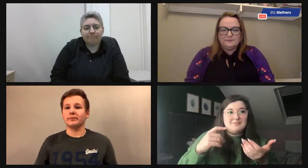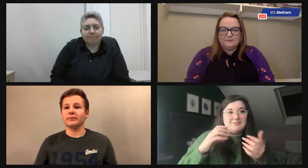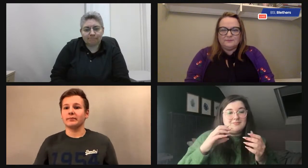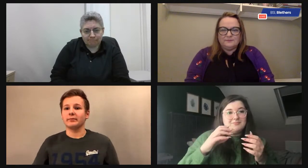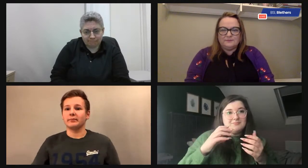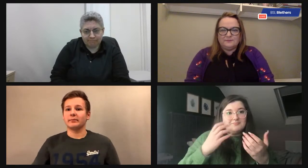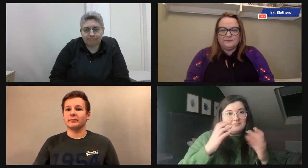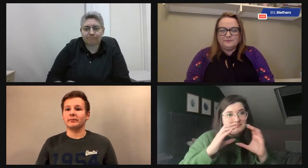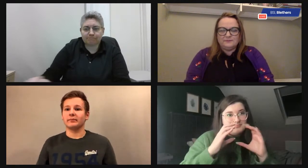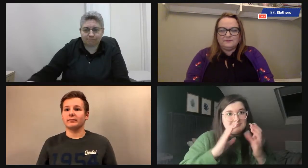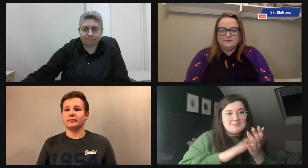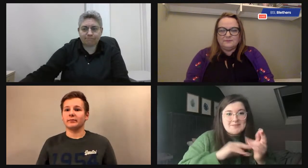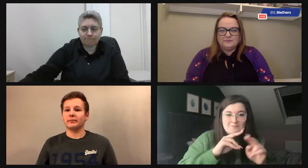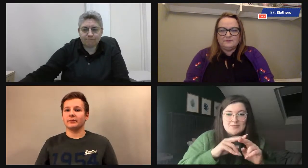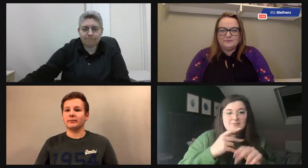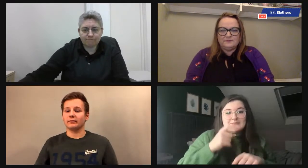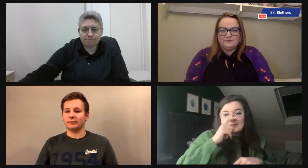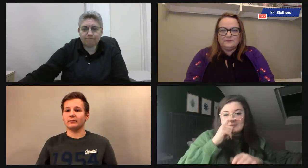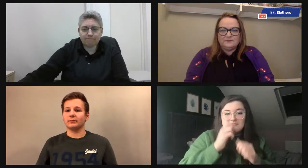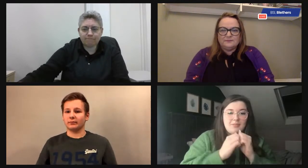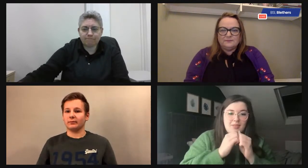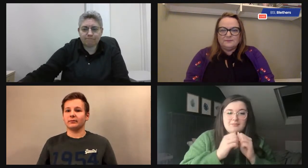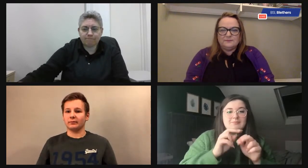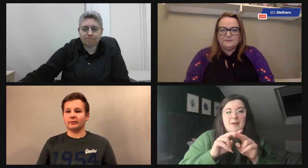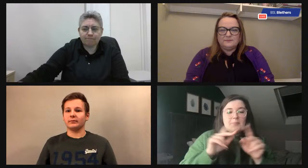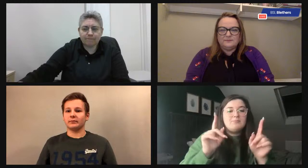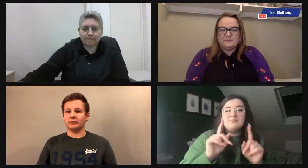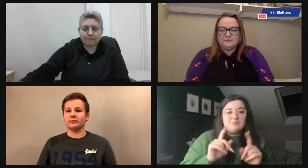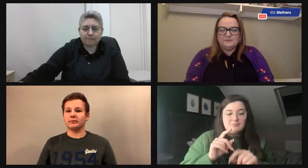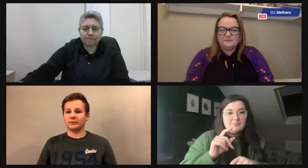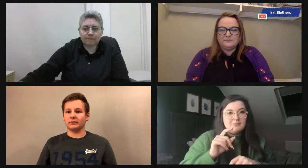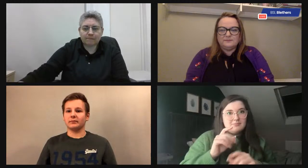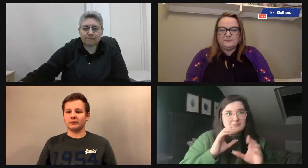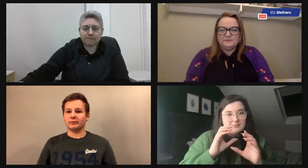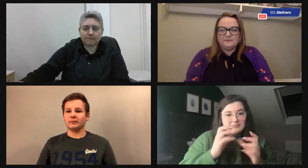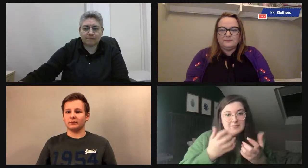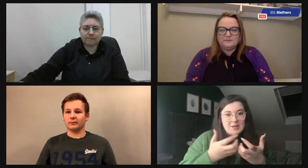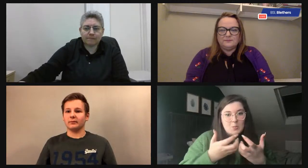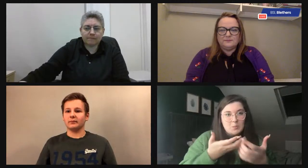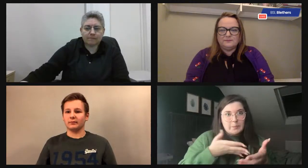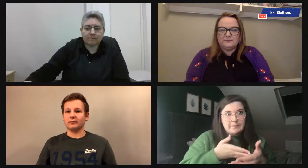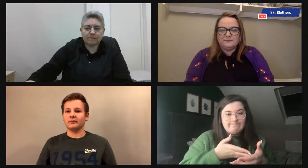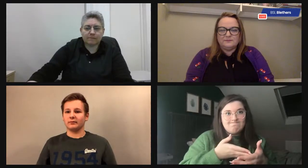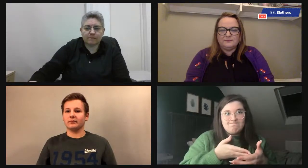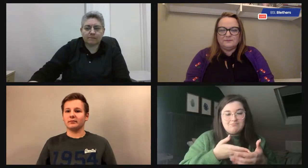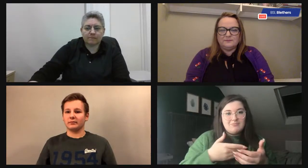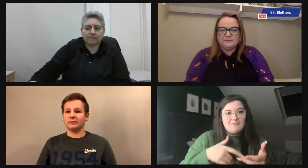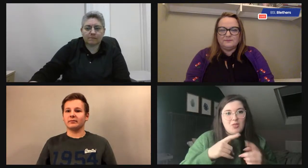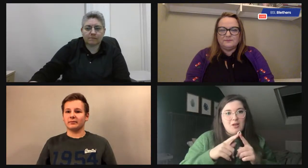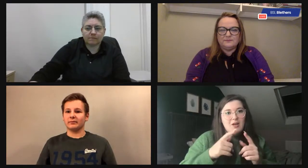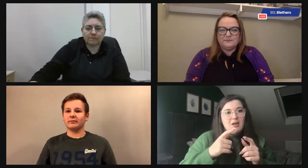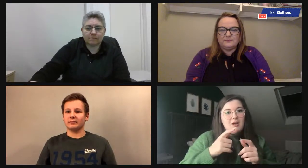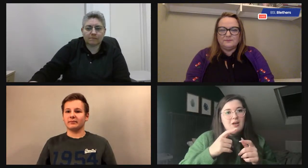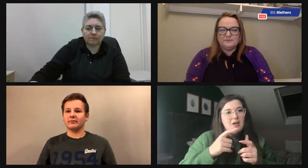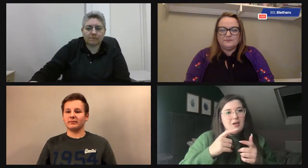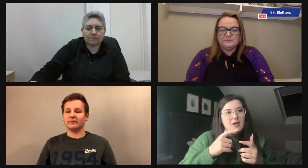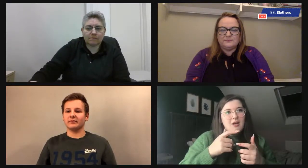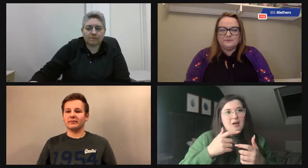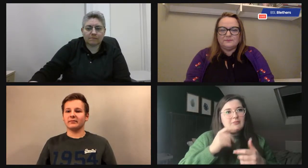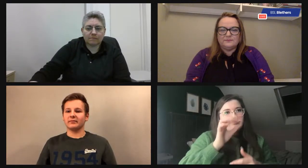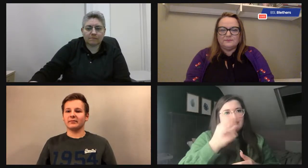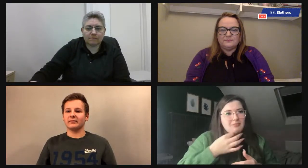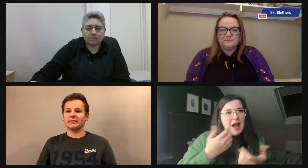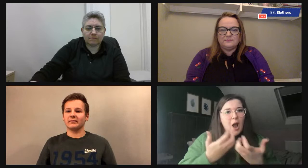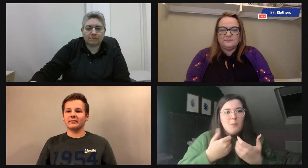And Avril, that is just a perfect example of language deprivation. You know, it doesn't matter when you're in a family, you might